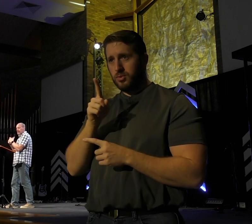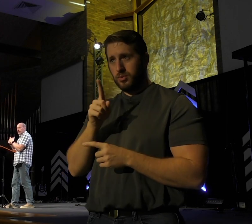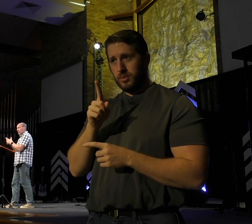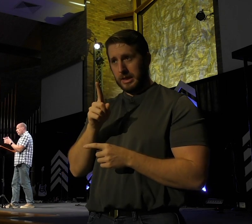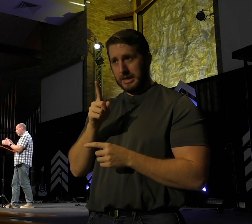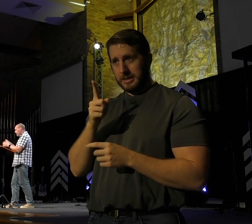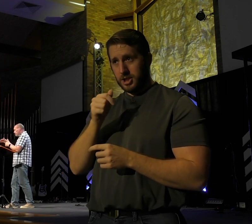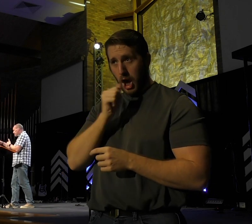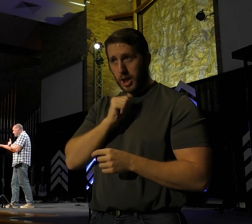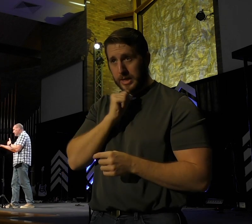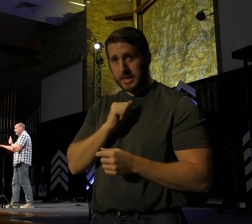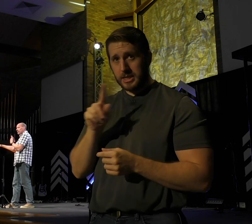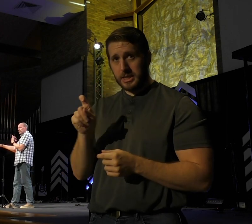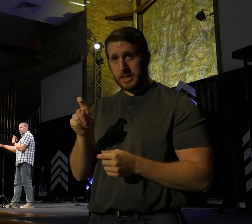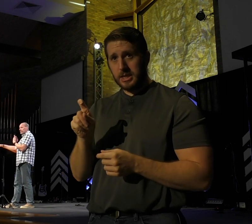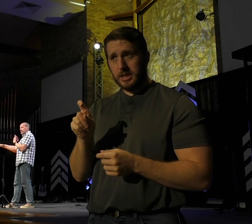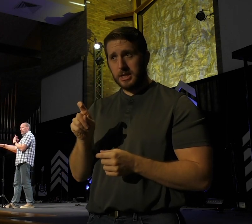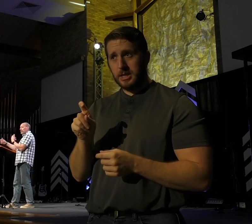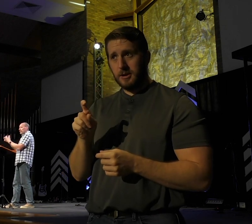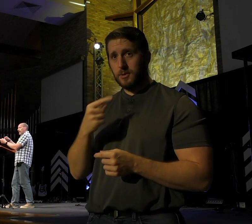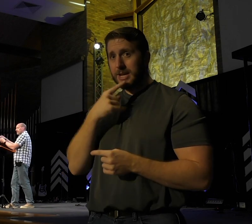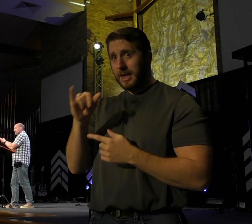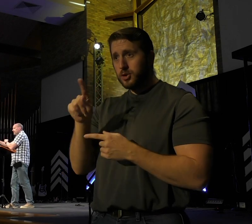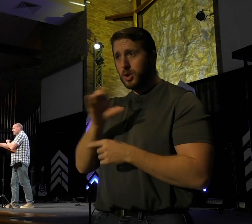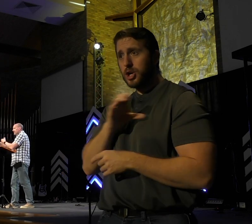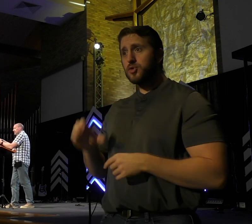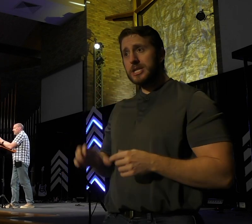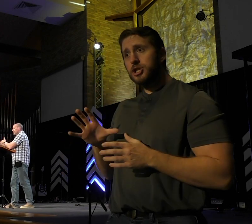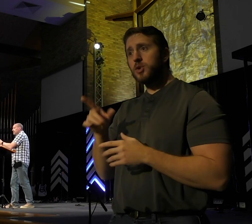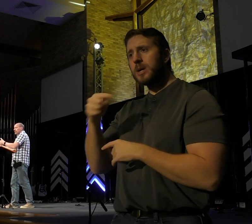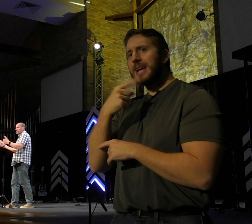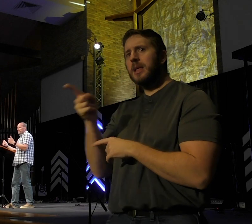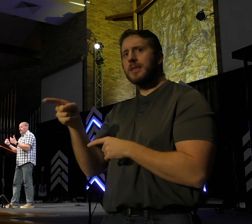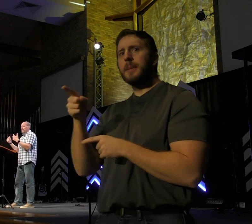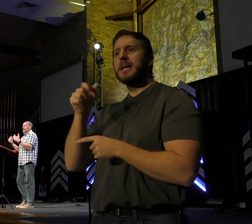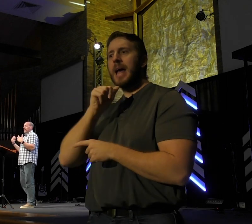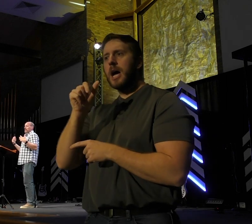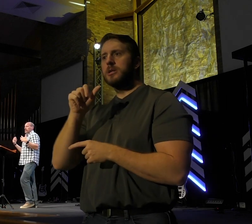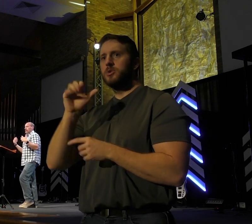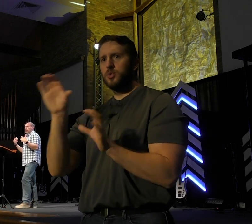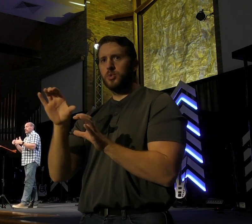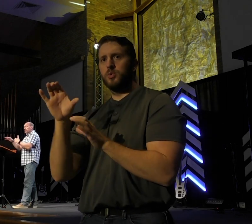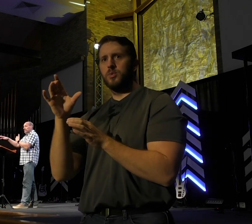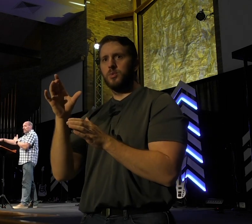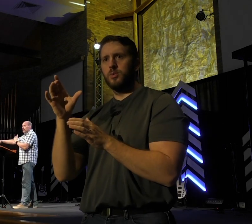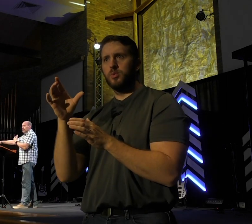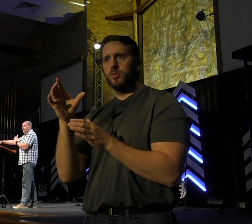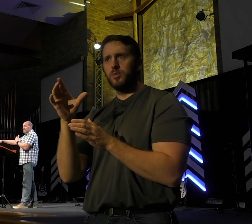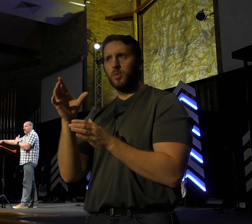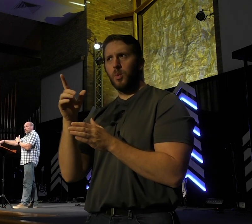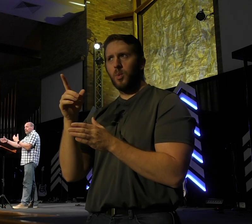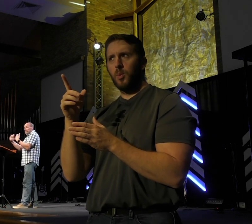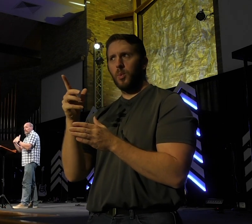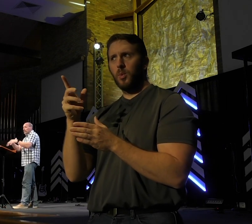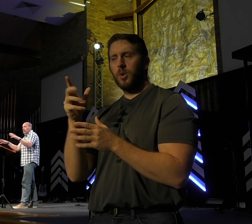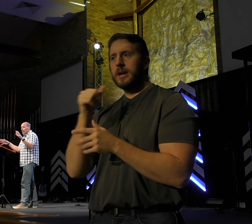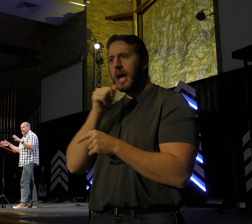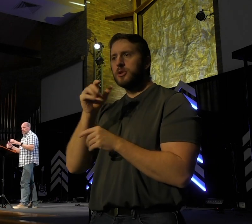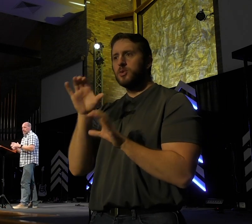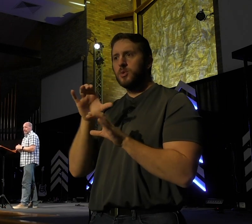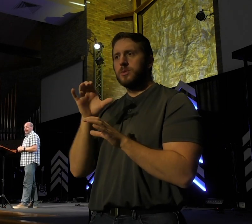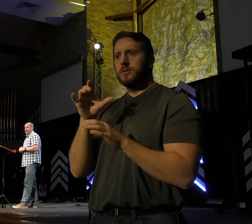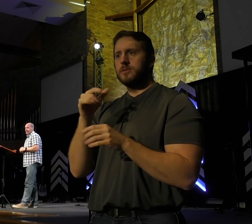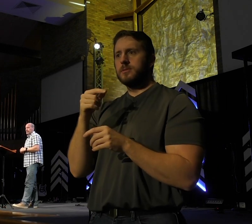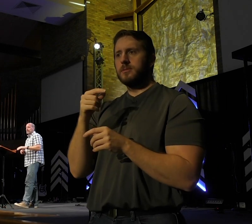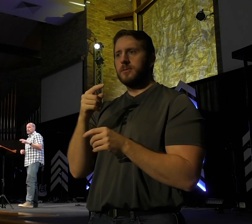I mean, think about that. When you say that to a Christian, you're actually telling them not to do the very thing, telling them to do the very thing you